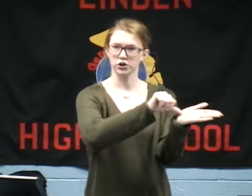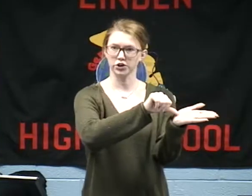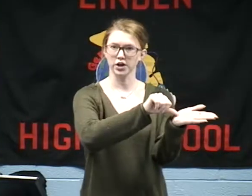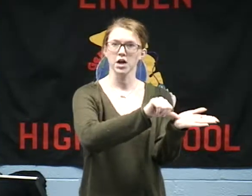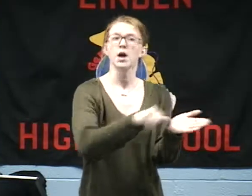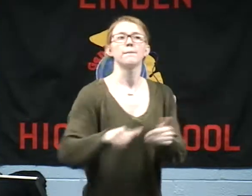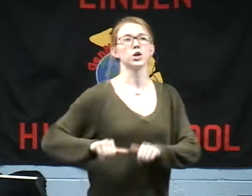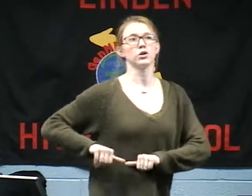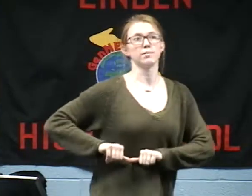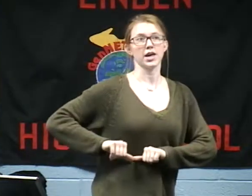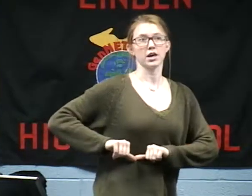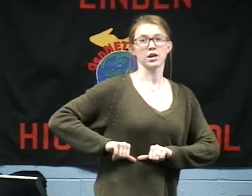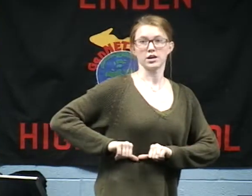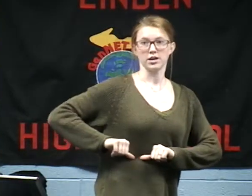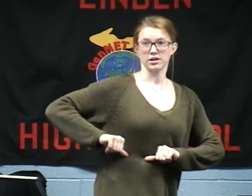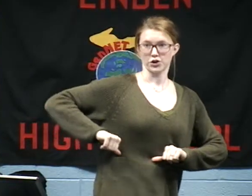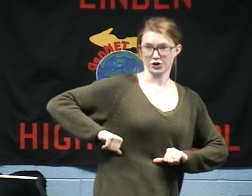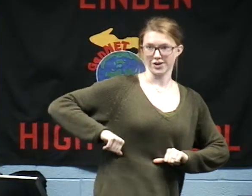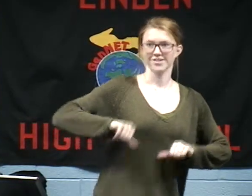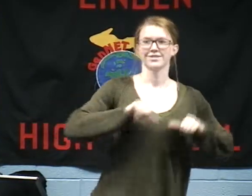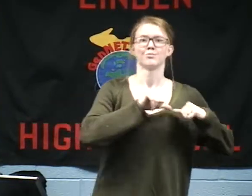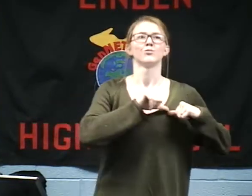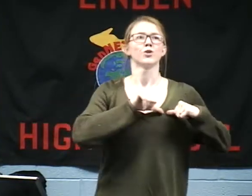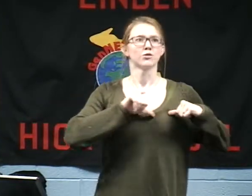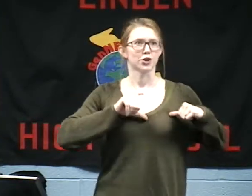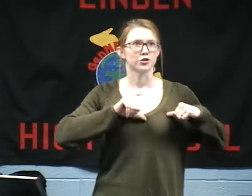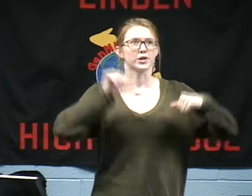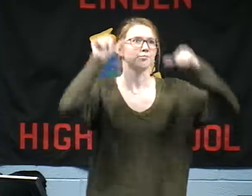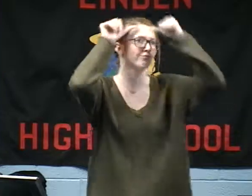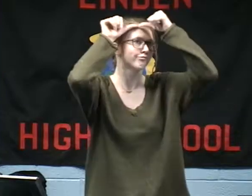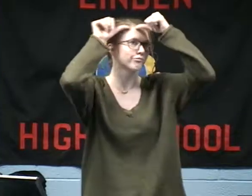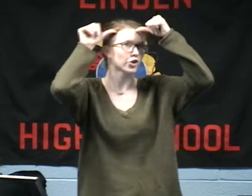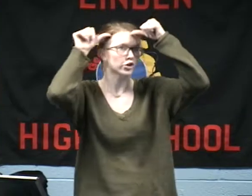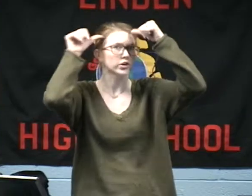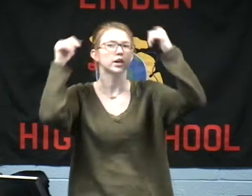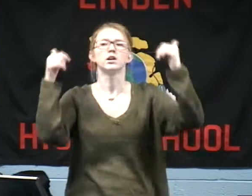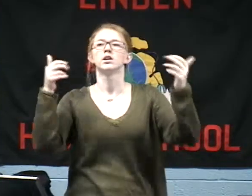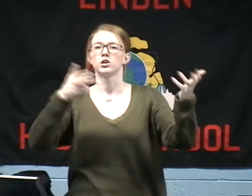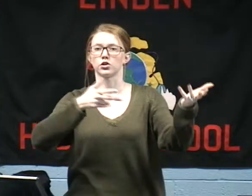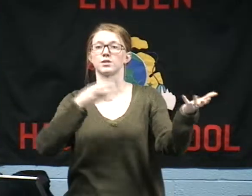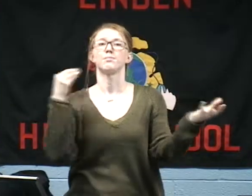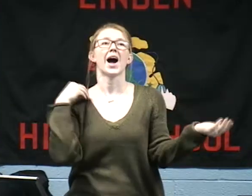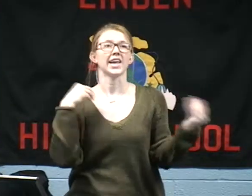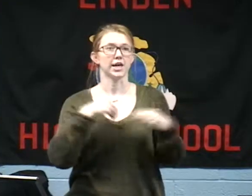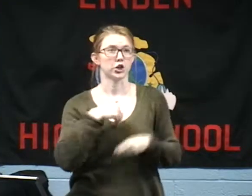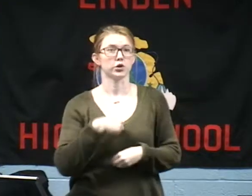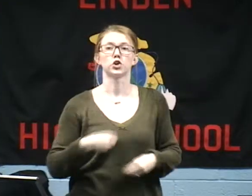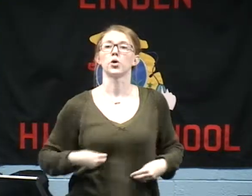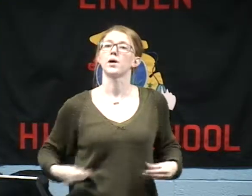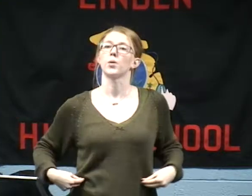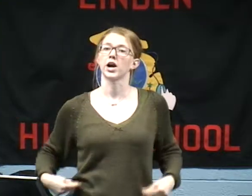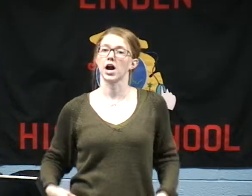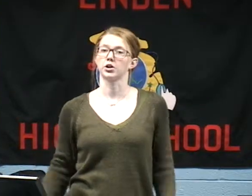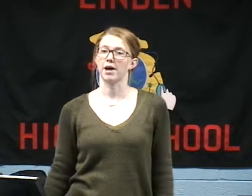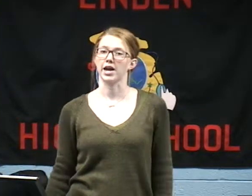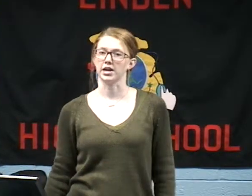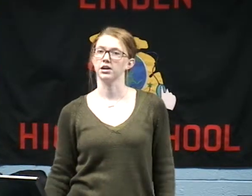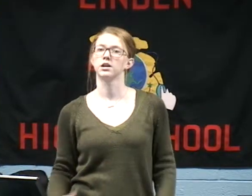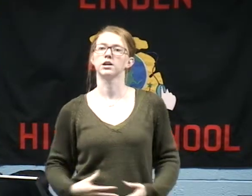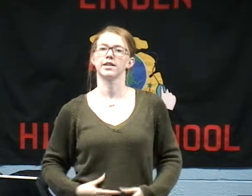surgery, but you can make surgery, surgery, surgery. So it's body anchored. You can show at where on your body that